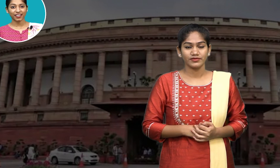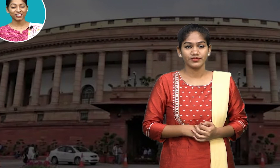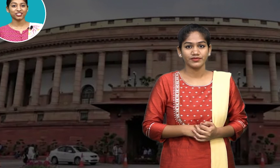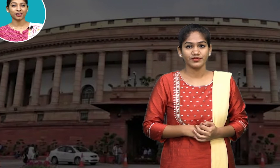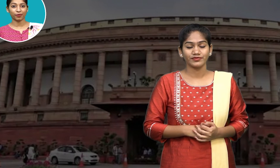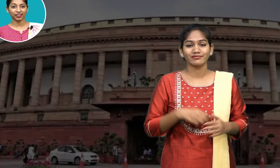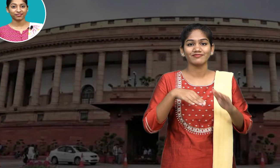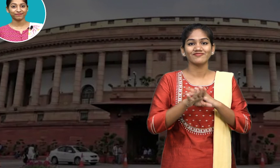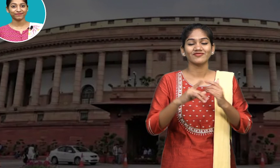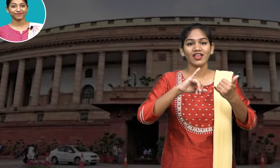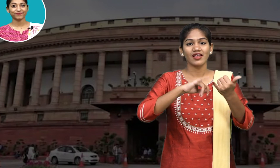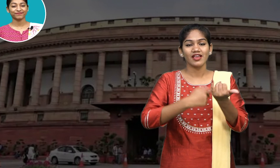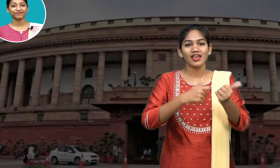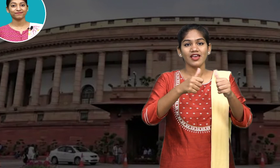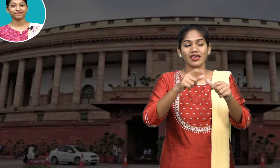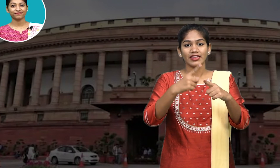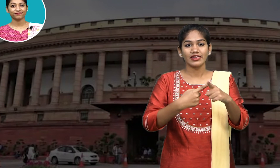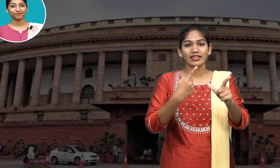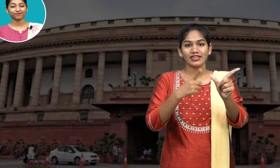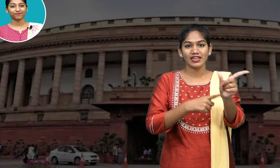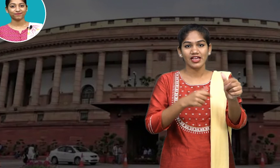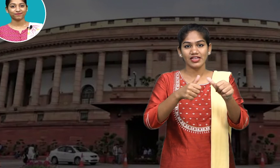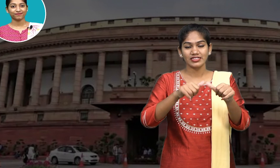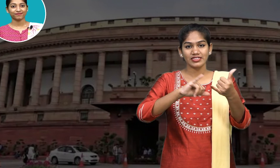of the Rajya Sabha.